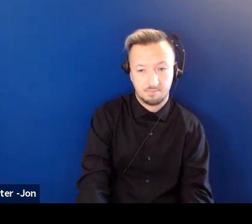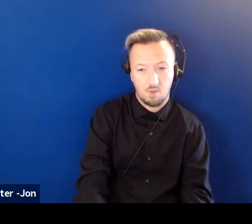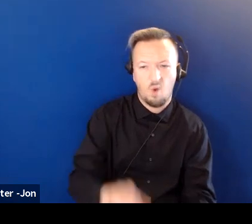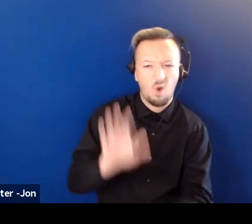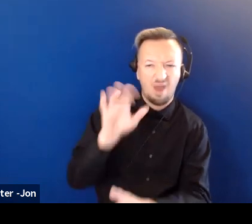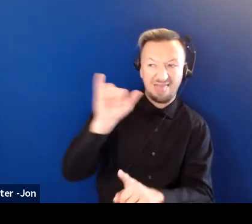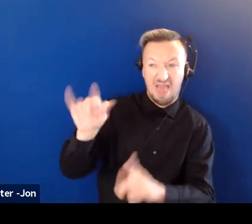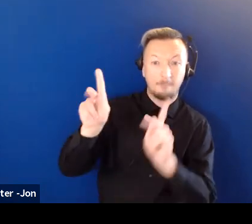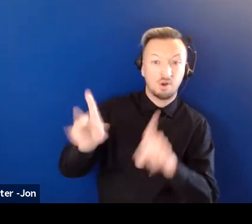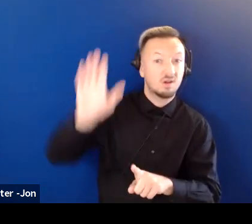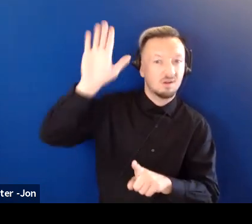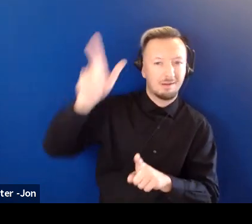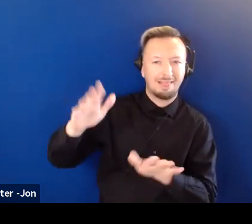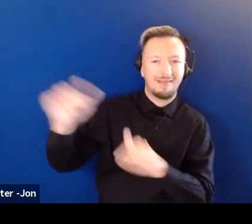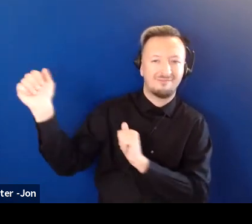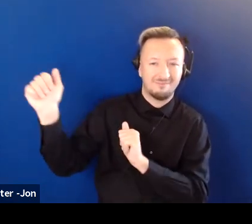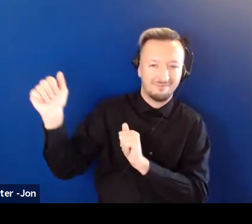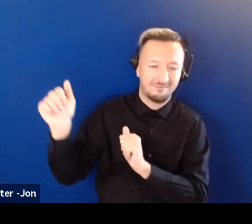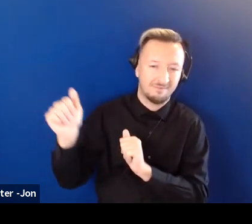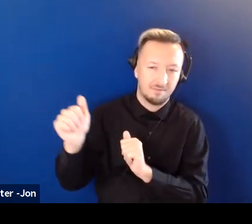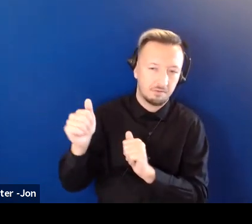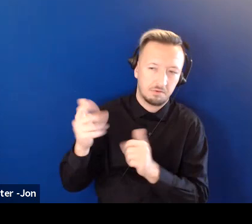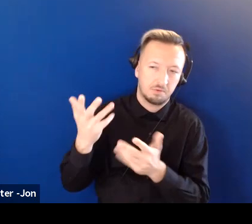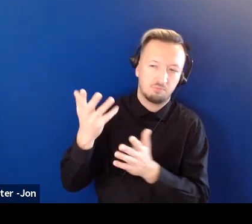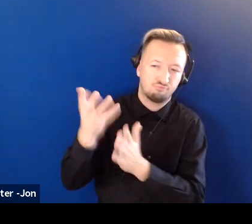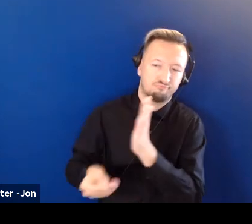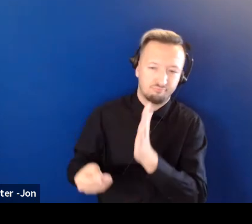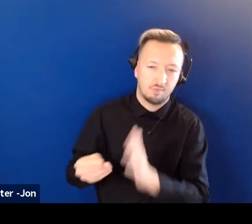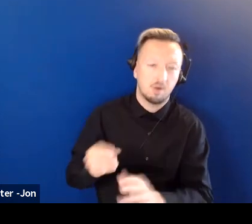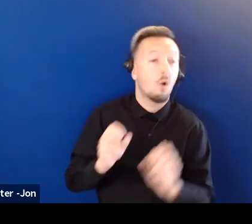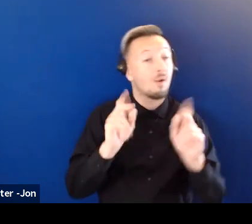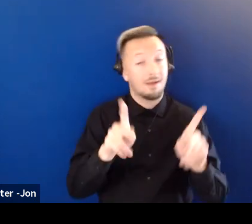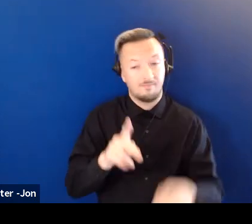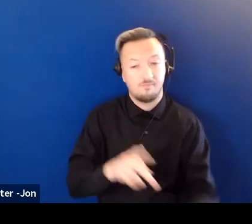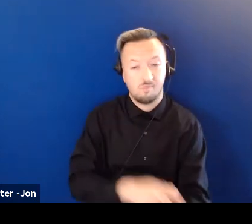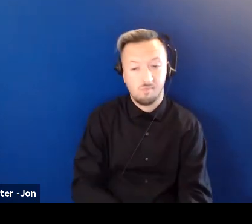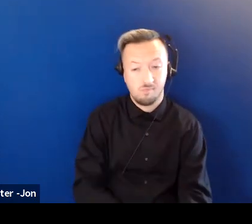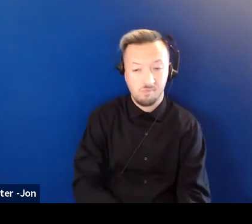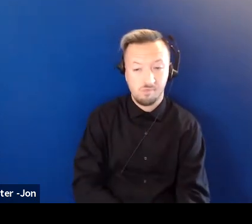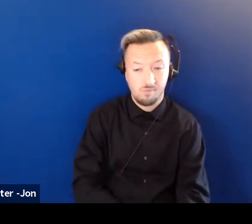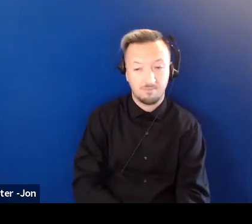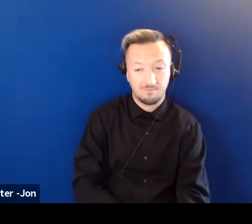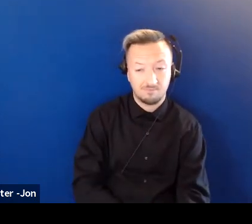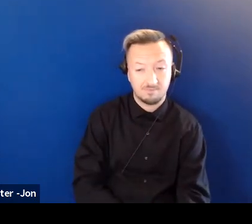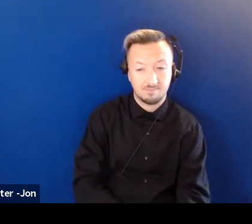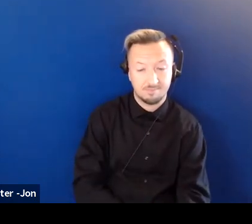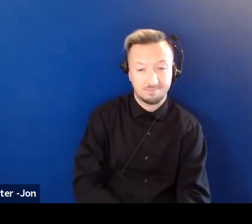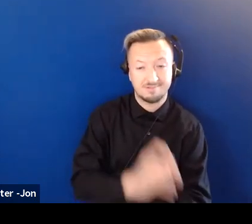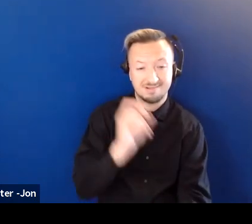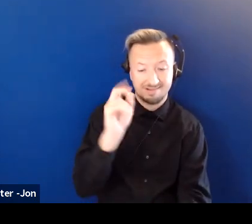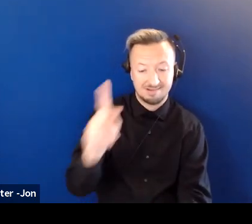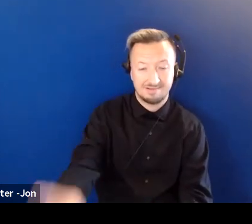So thank you, but the question's no longer there. Okay. So